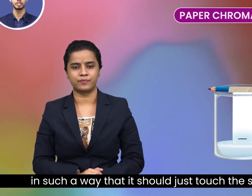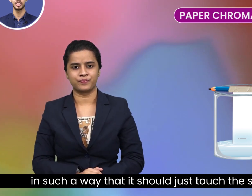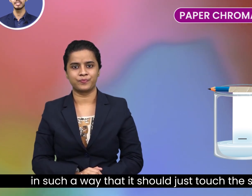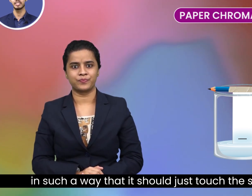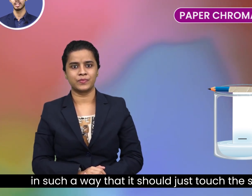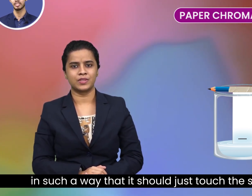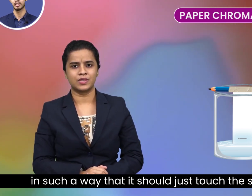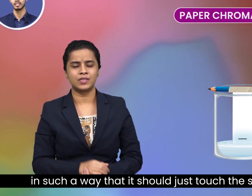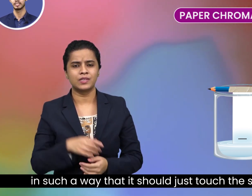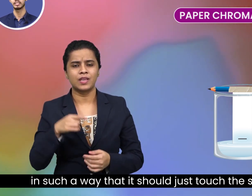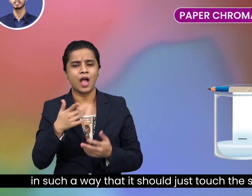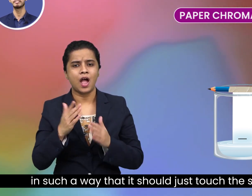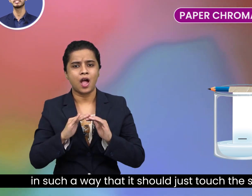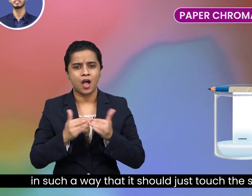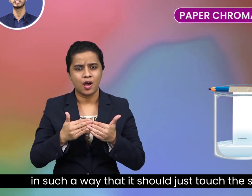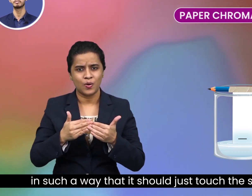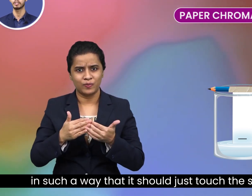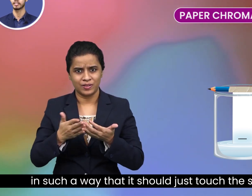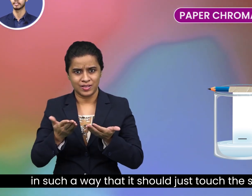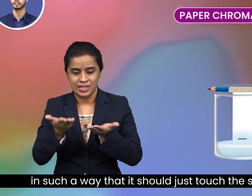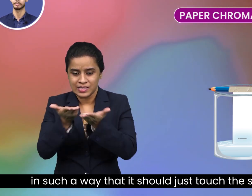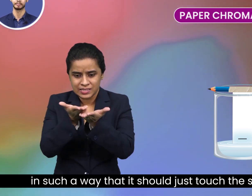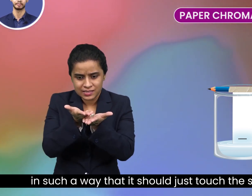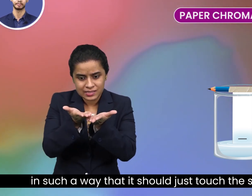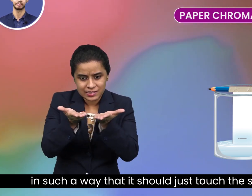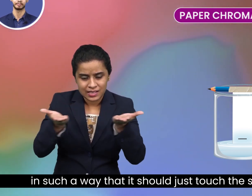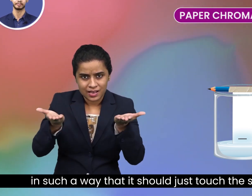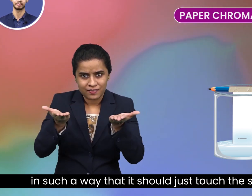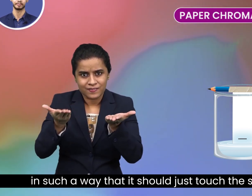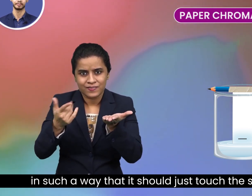it should just touch the surface of the water.